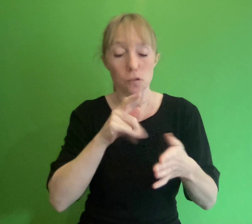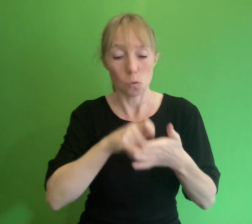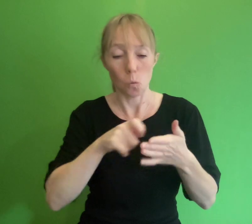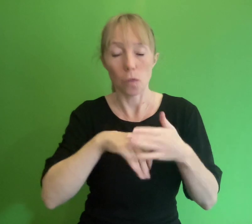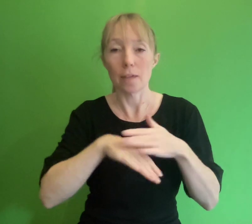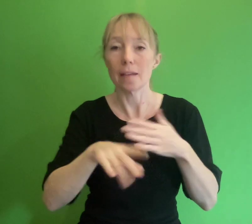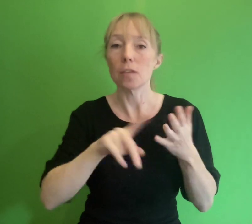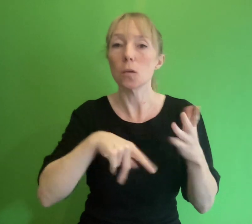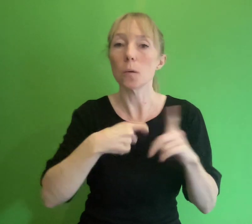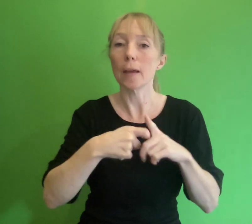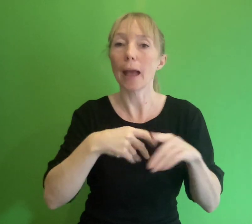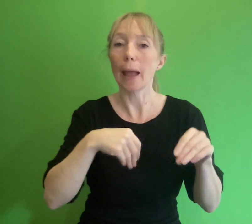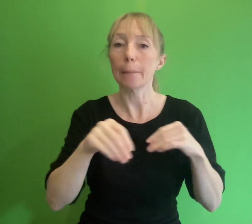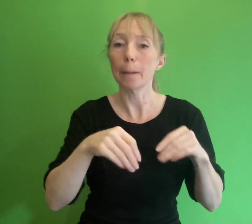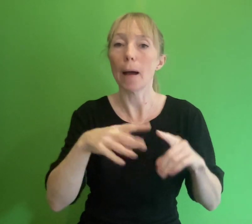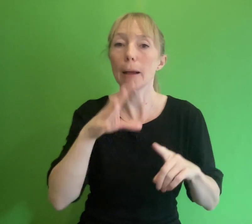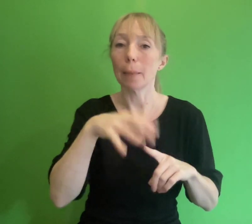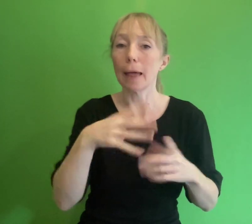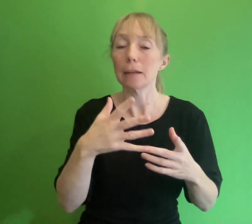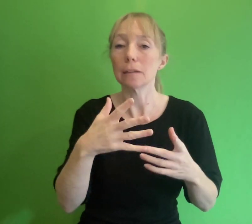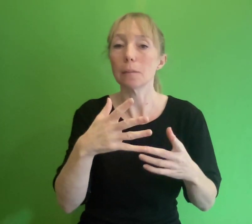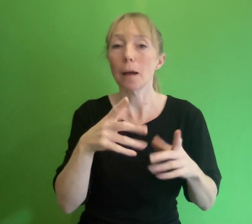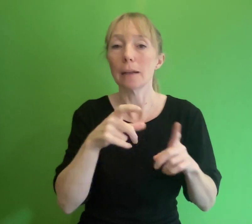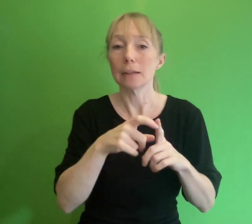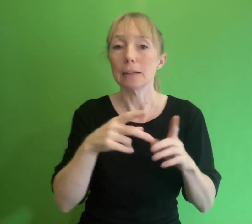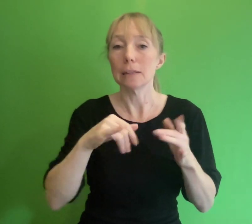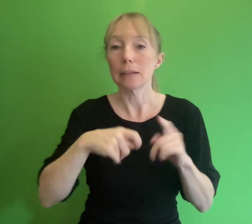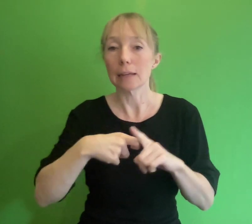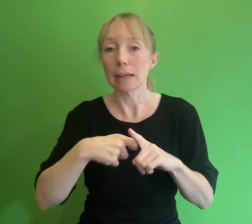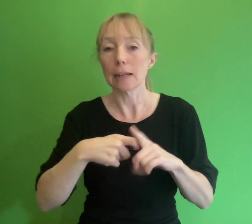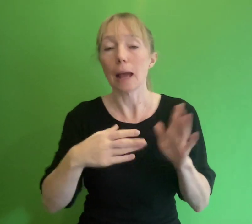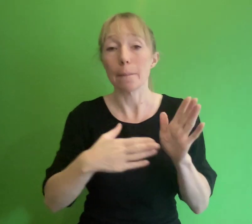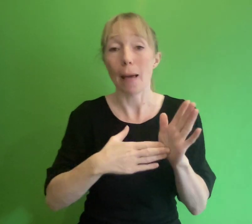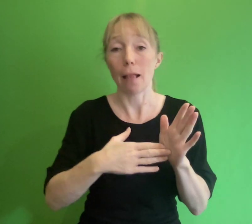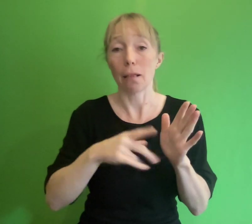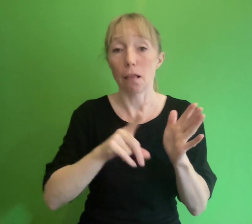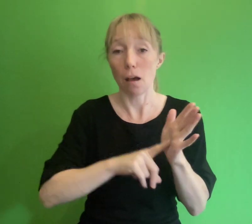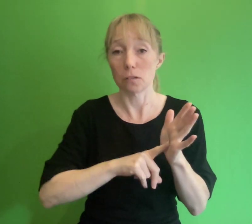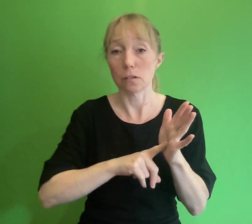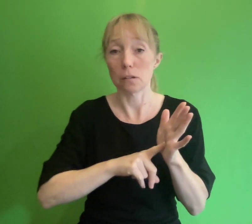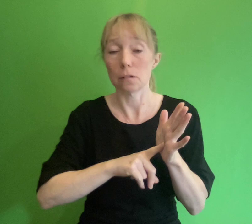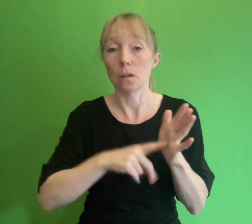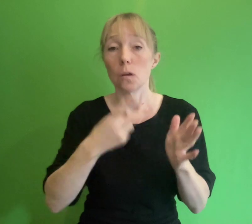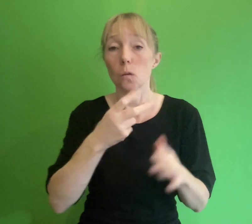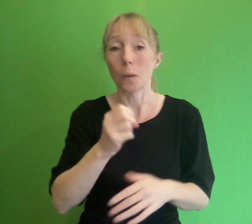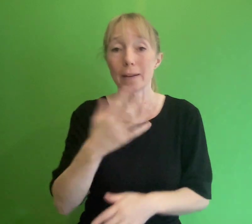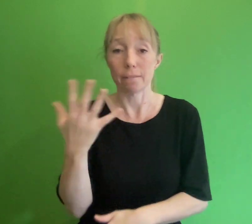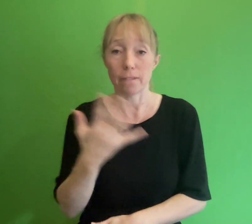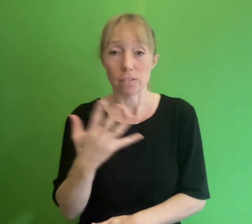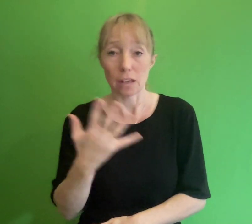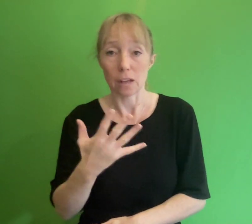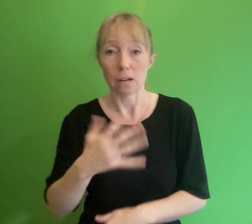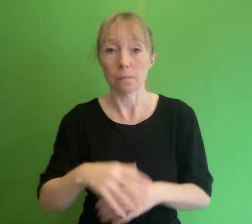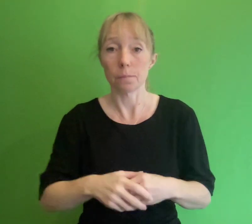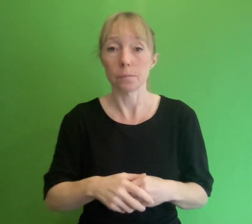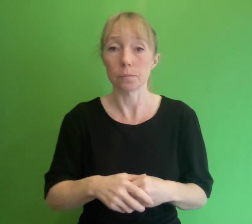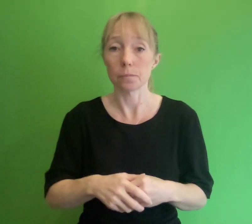Marketplace by Danuta Keane and Mel Larson, 2015, and